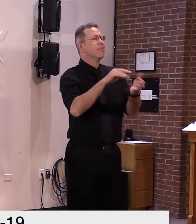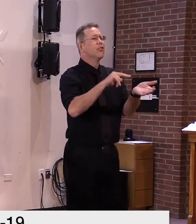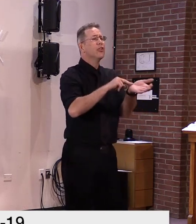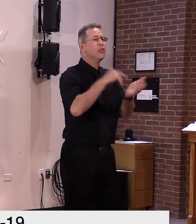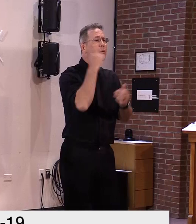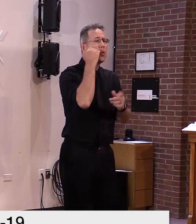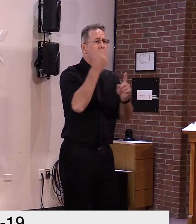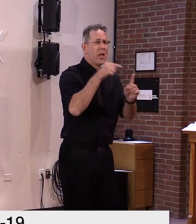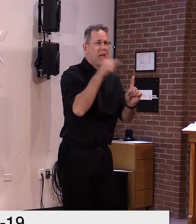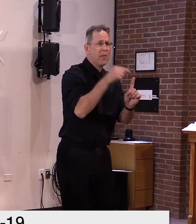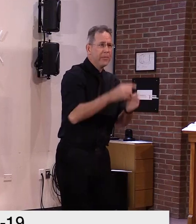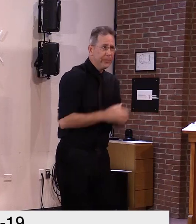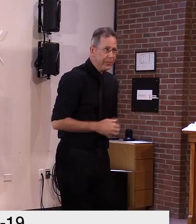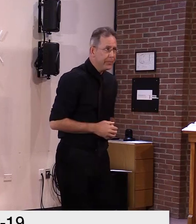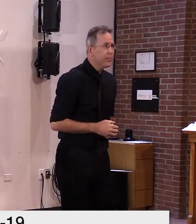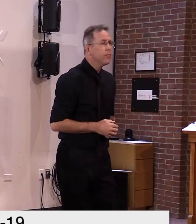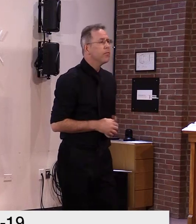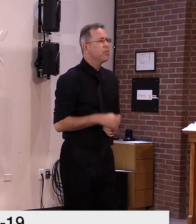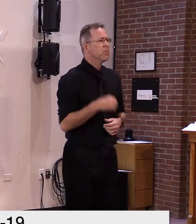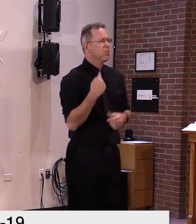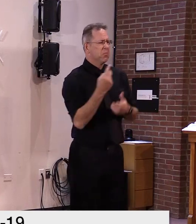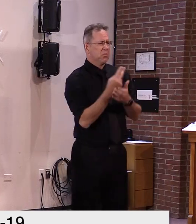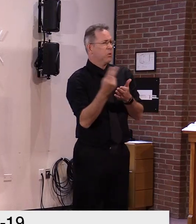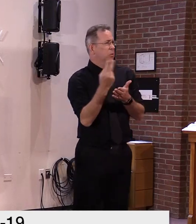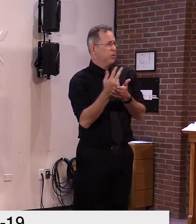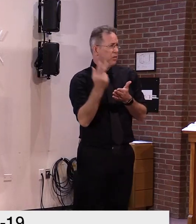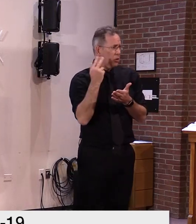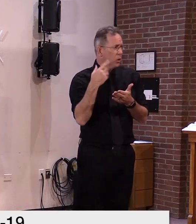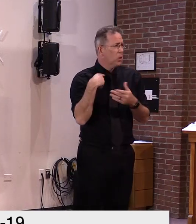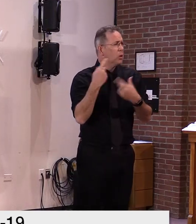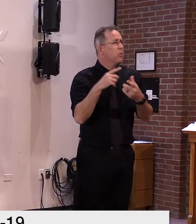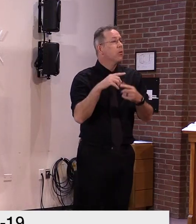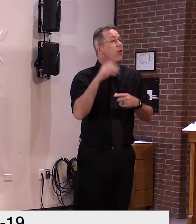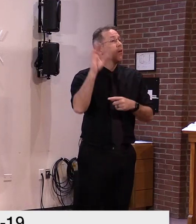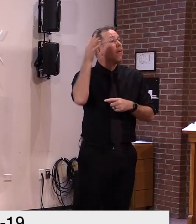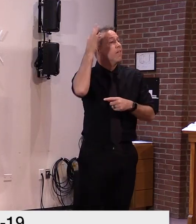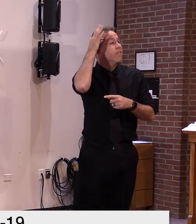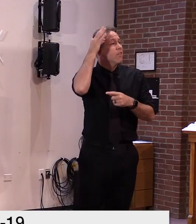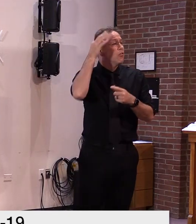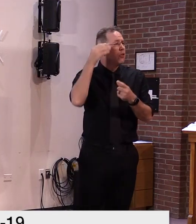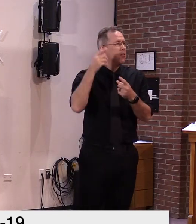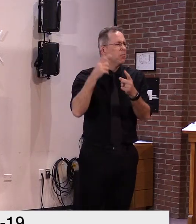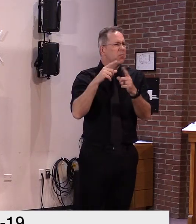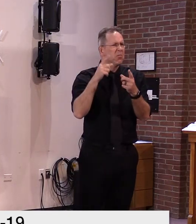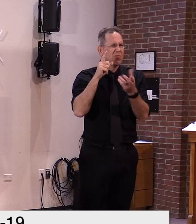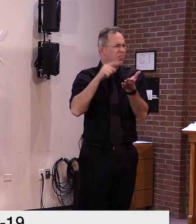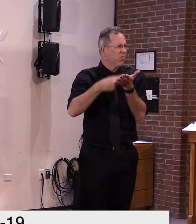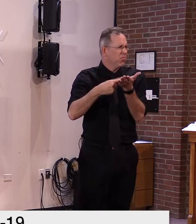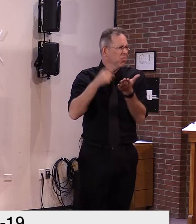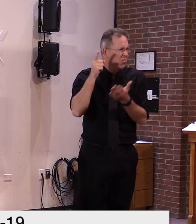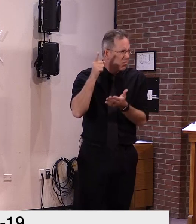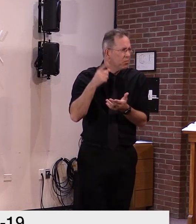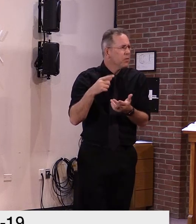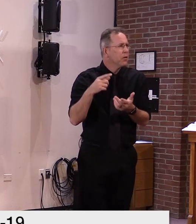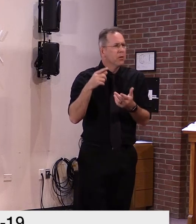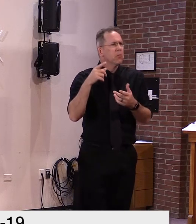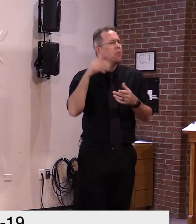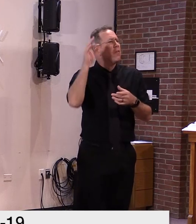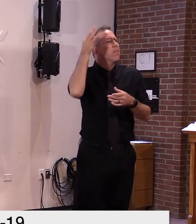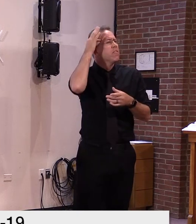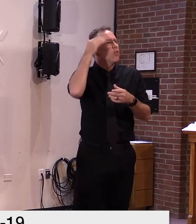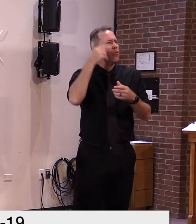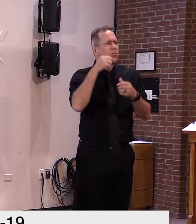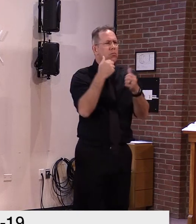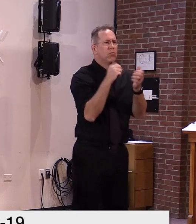for Medicare and Medicaid Services, what is commonly called CMS, issued new regulatory guidance to